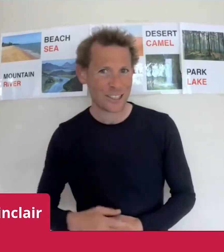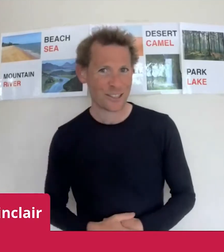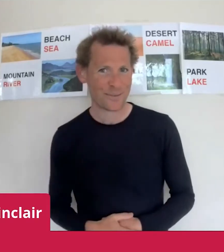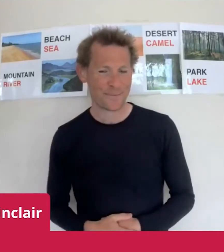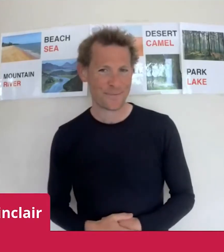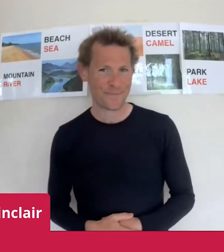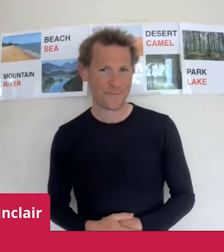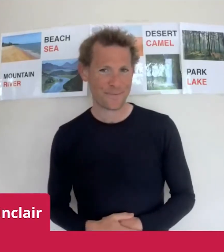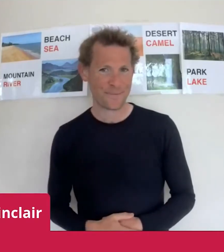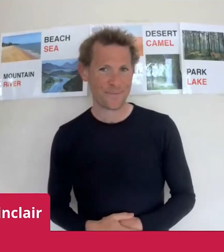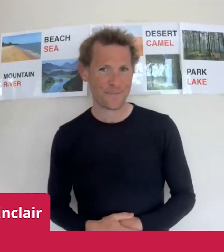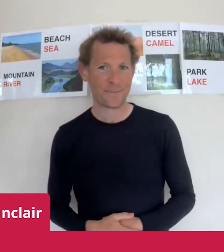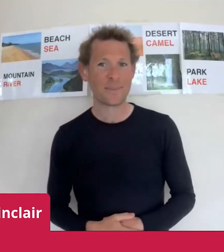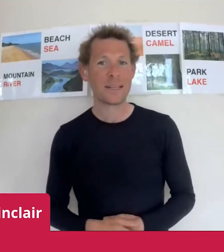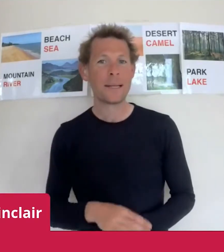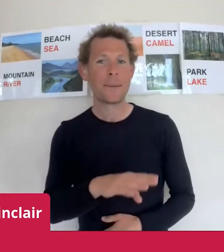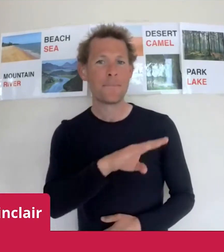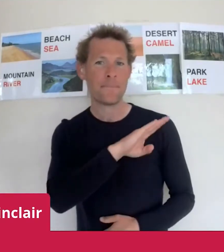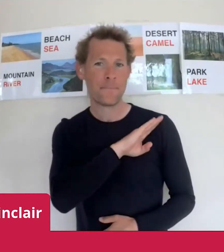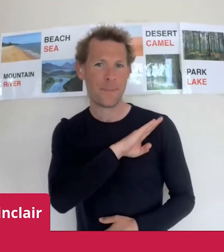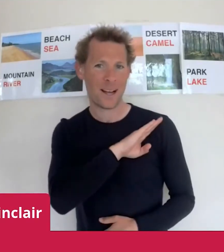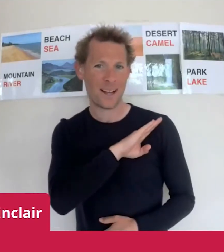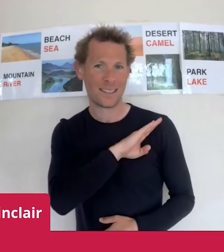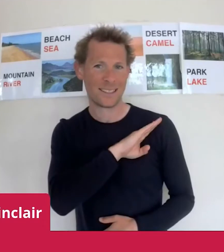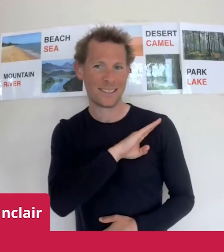Great. And the answer is park.